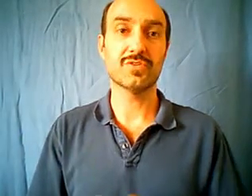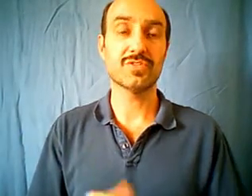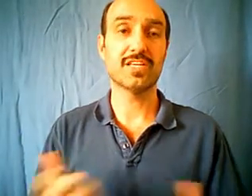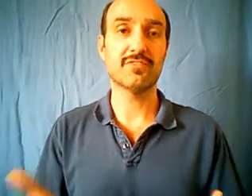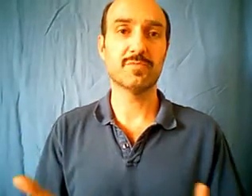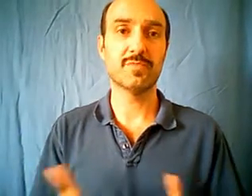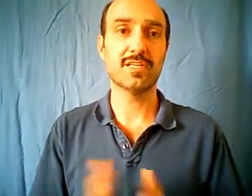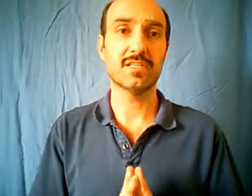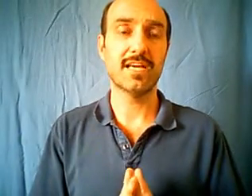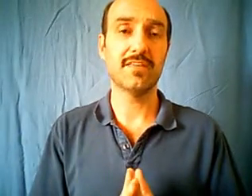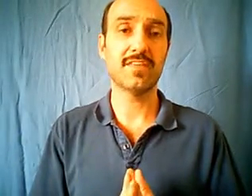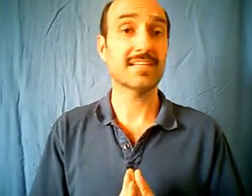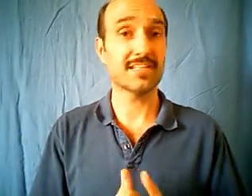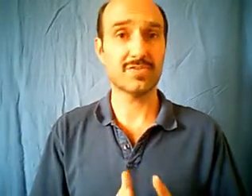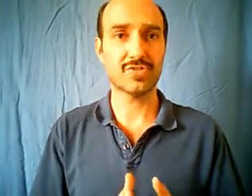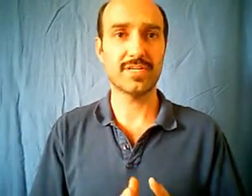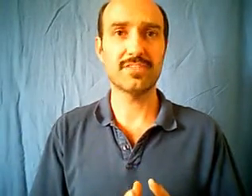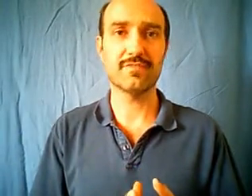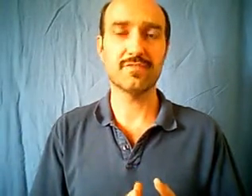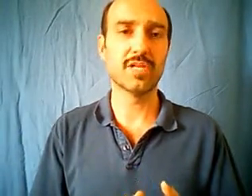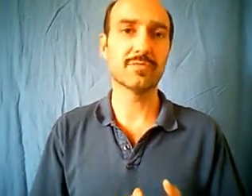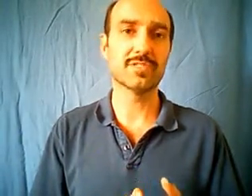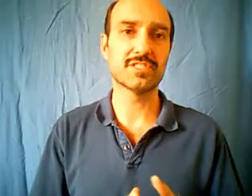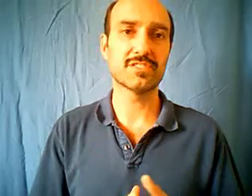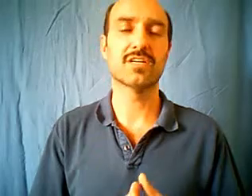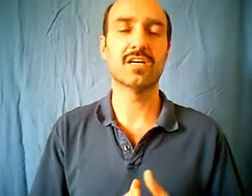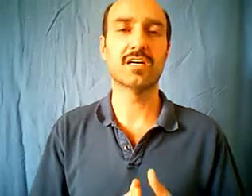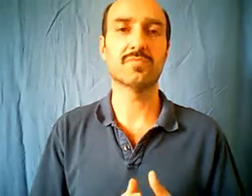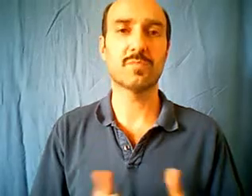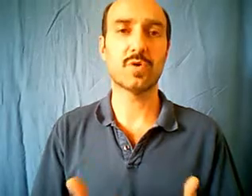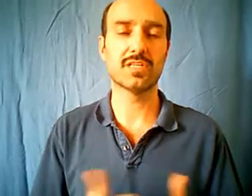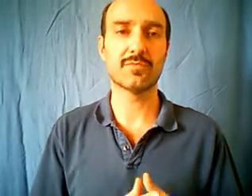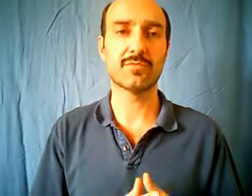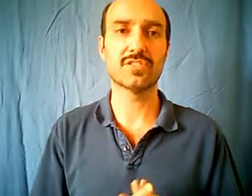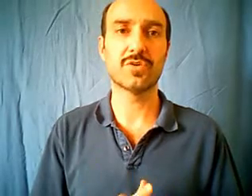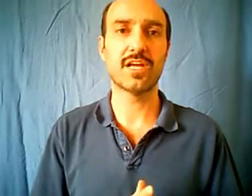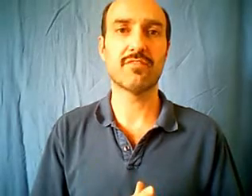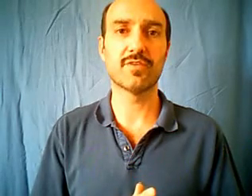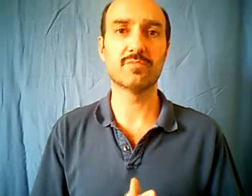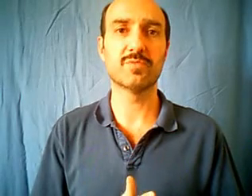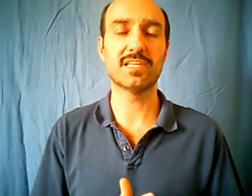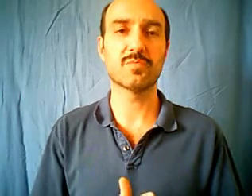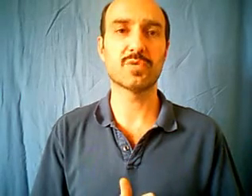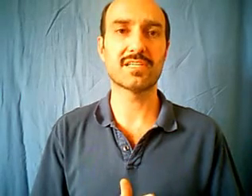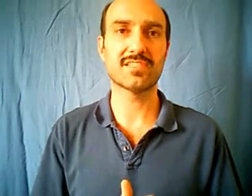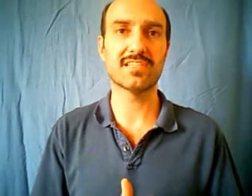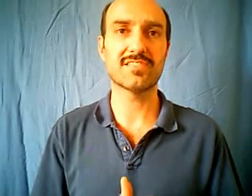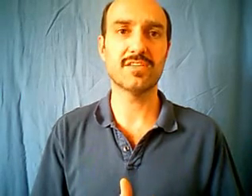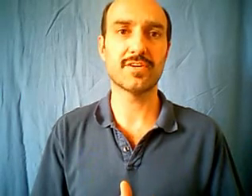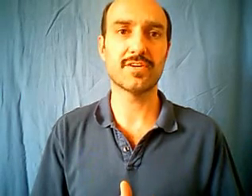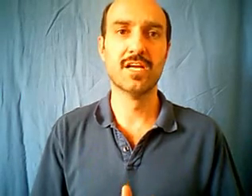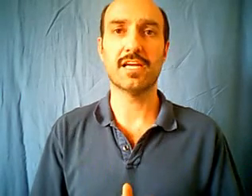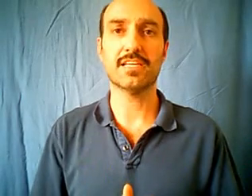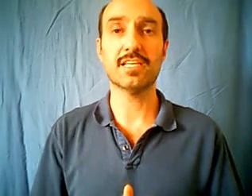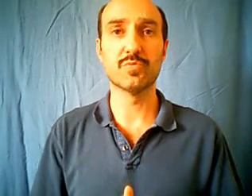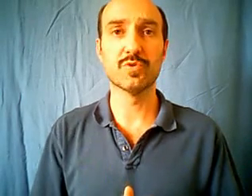sign the verb to be. And that's not so strange. A few languages, spoken languages, don't have a verb to be in the present tense either, like Hebrew,